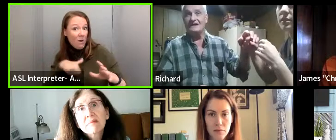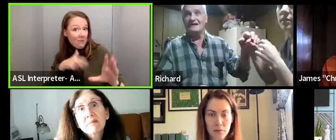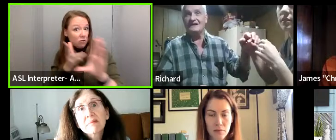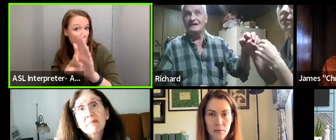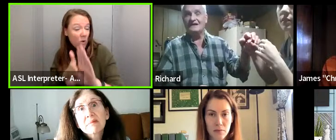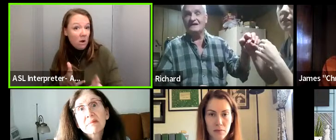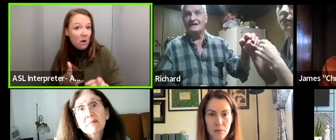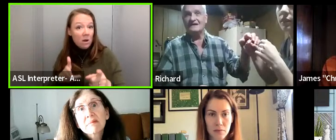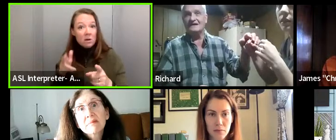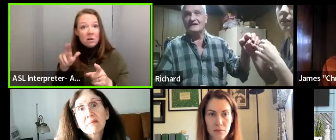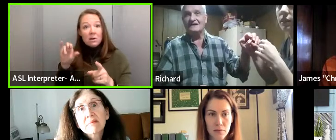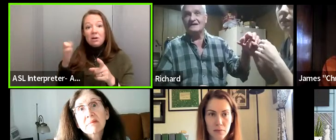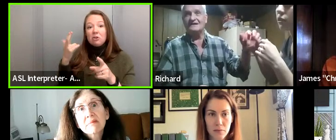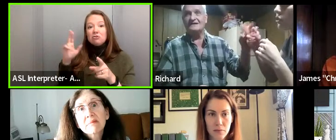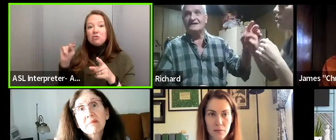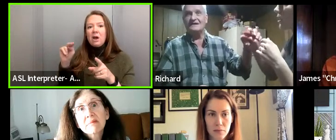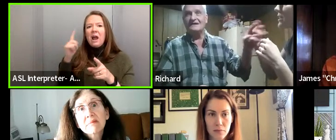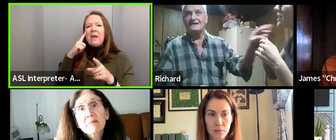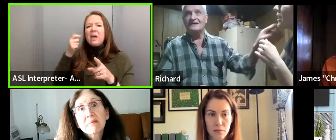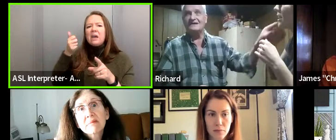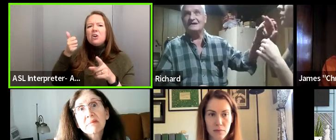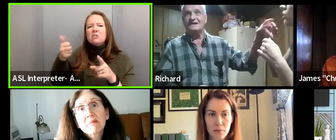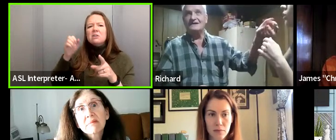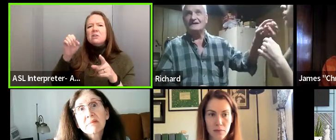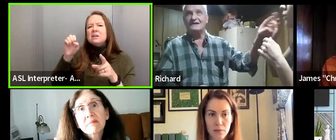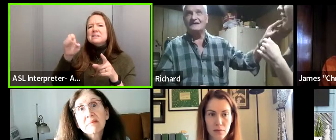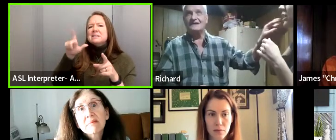I think she's self-employed.